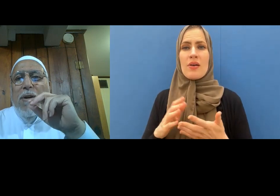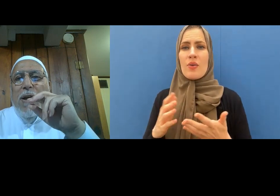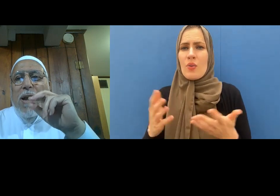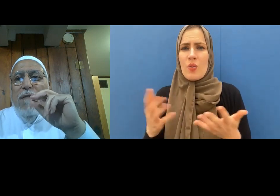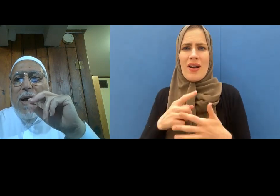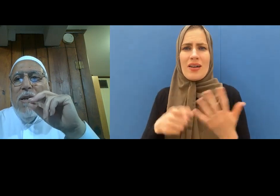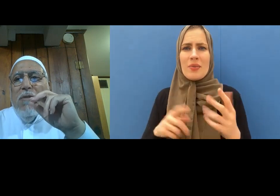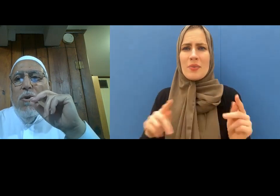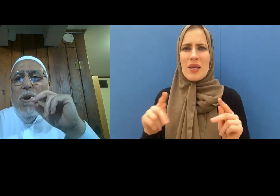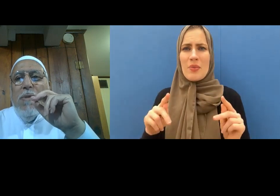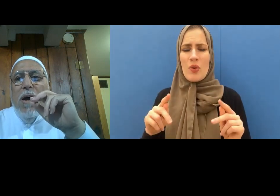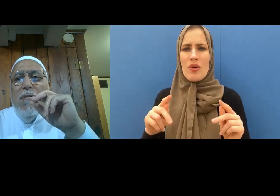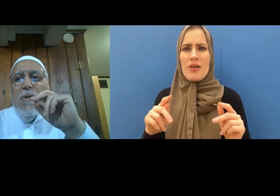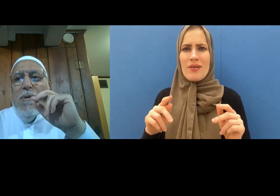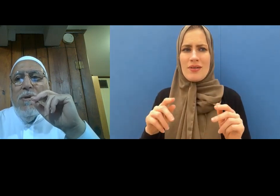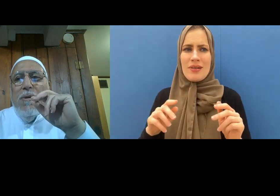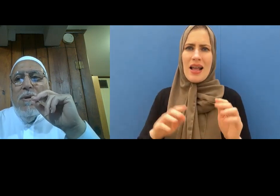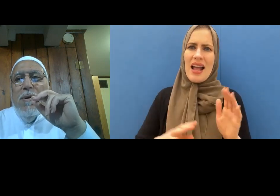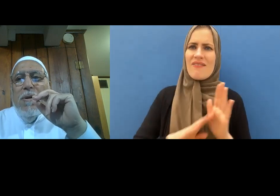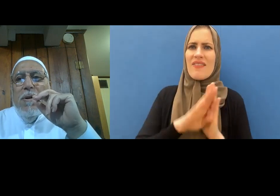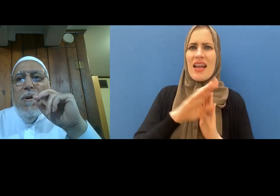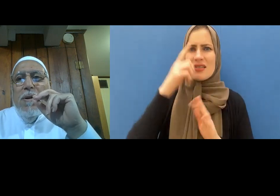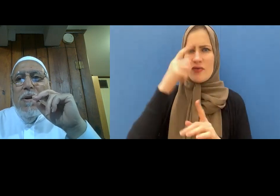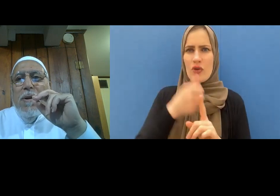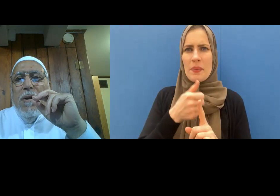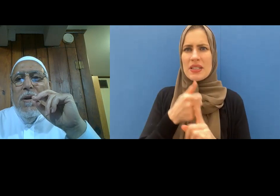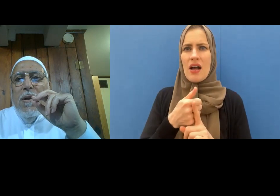have advanced for themselves.